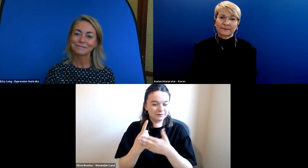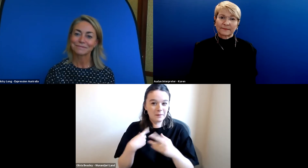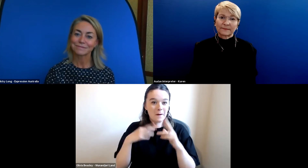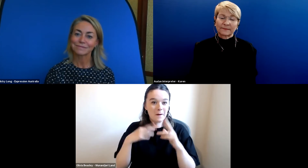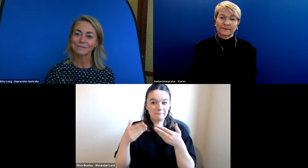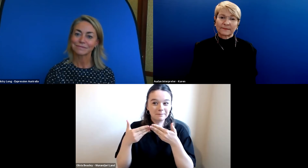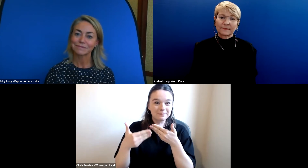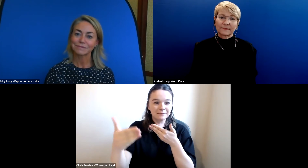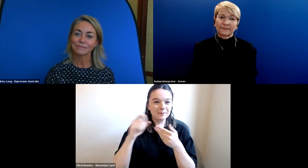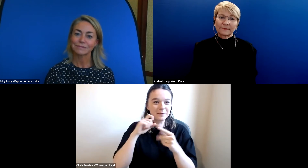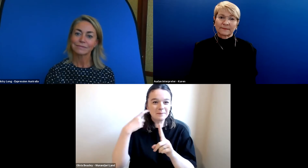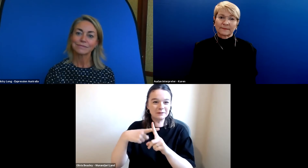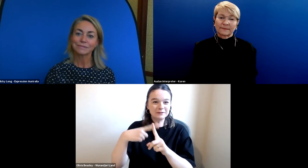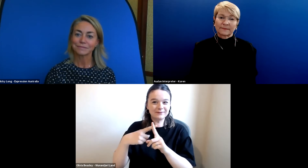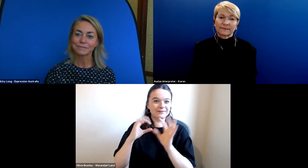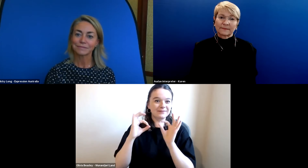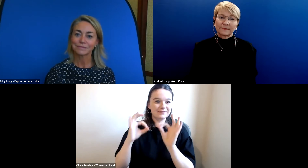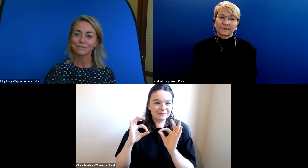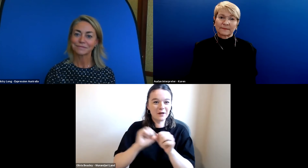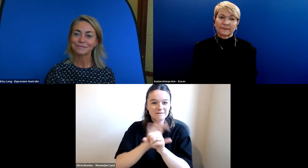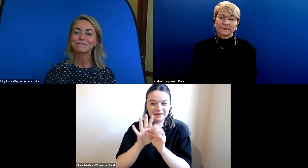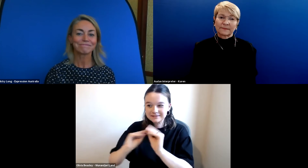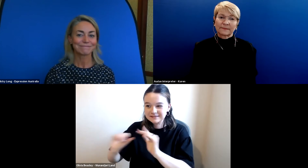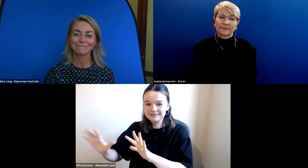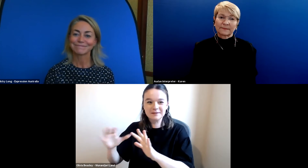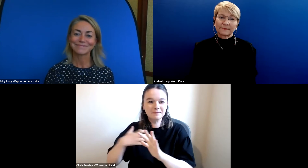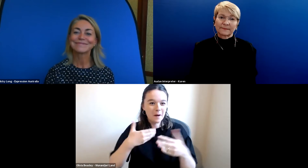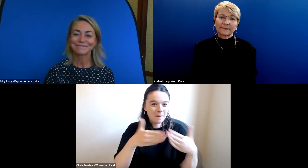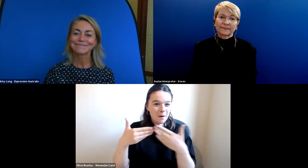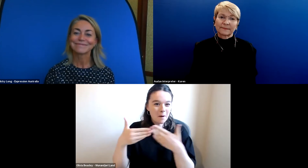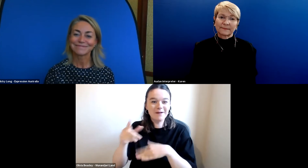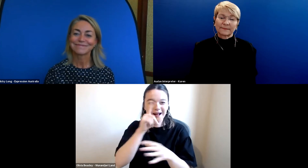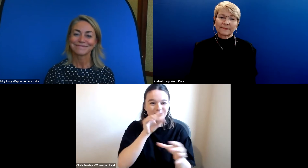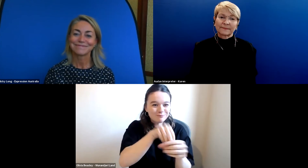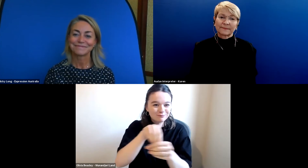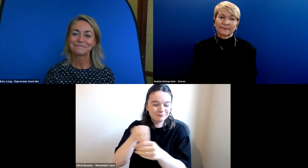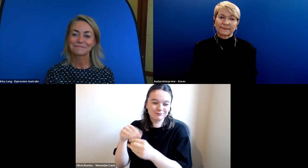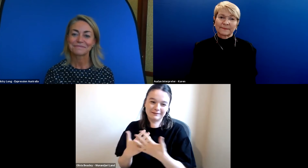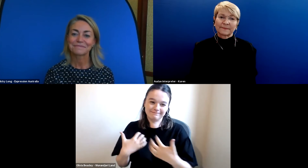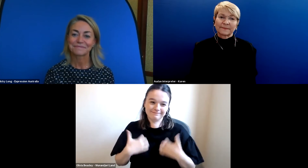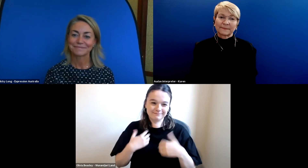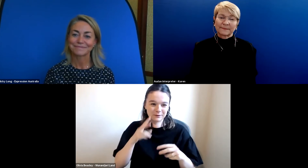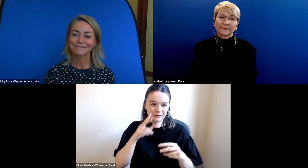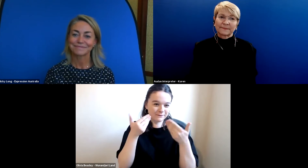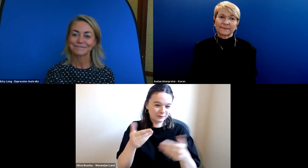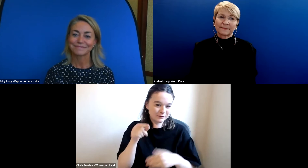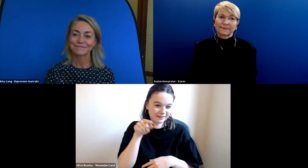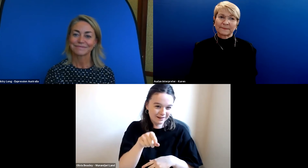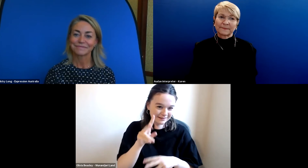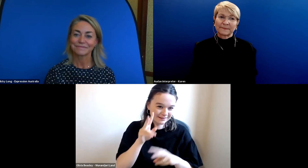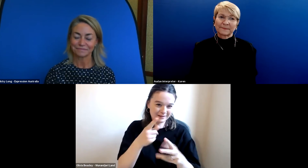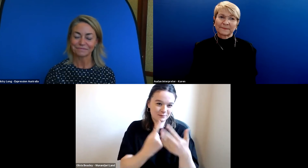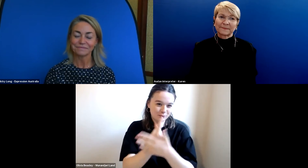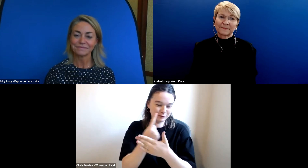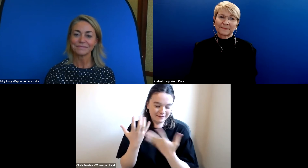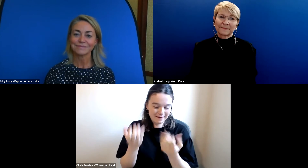one-on-one opportunity that you've had, but not a lot to get that full immersion just yet. So hopefully with COVID looking like